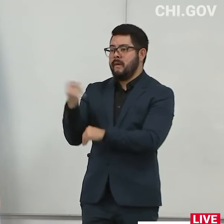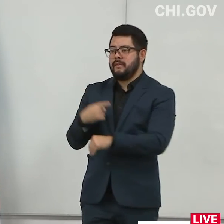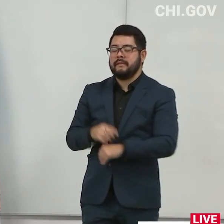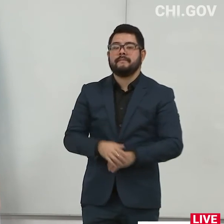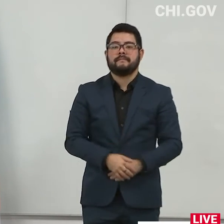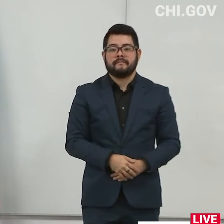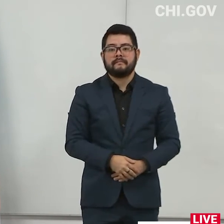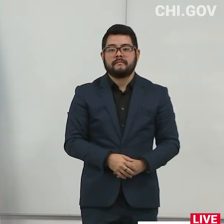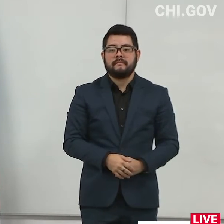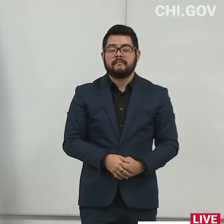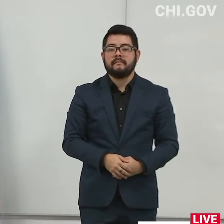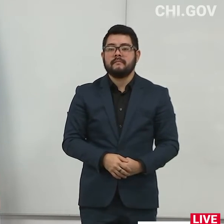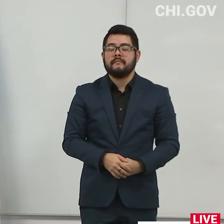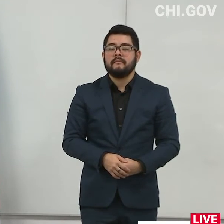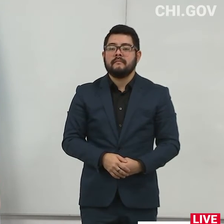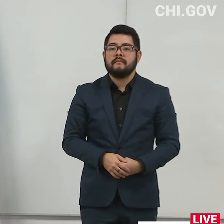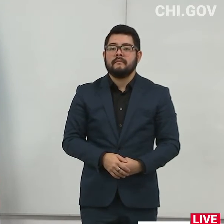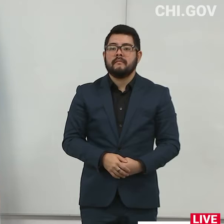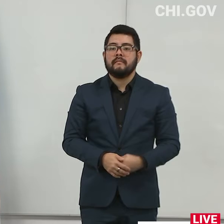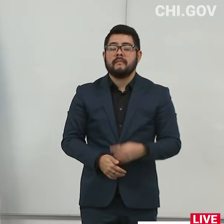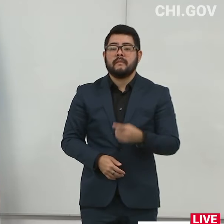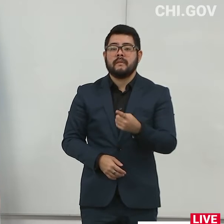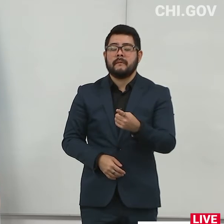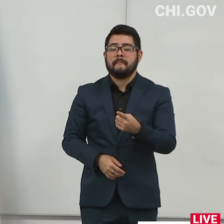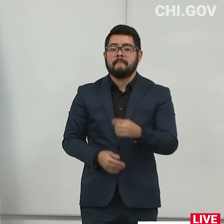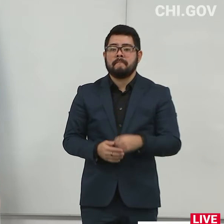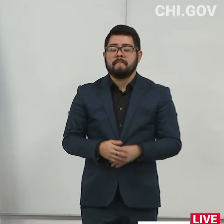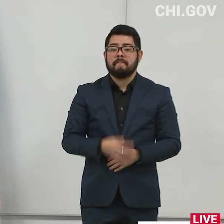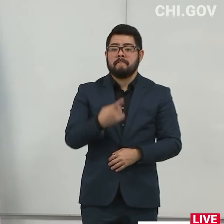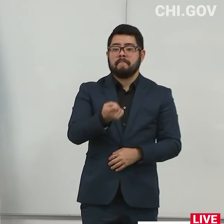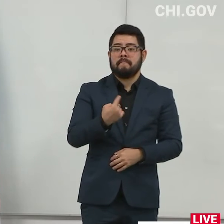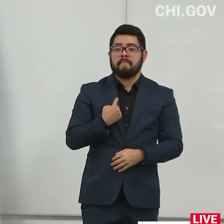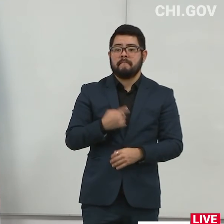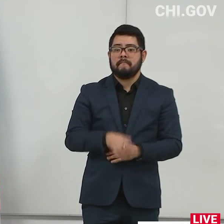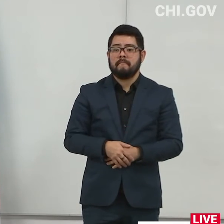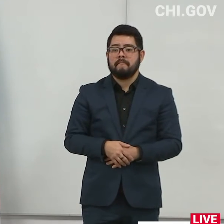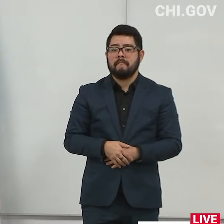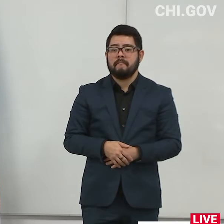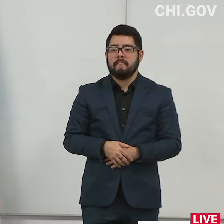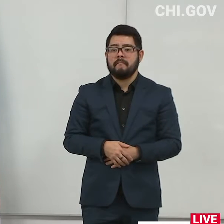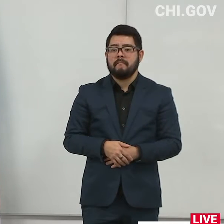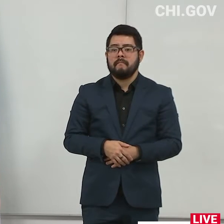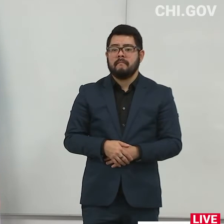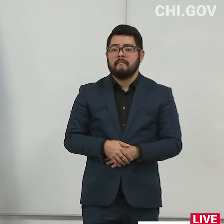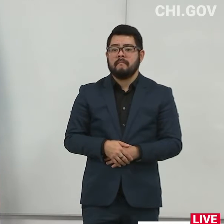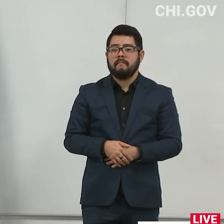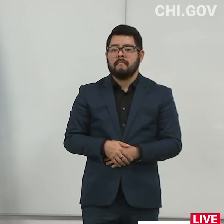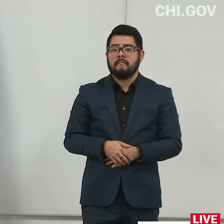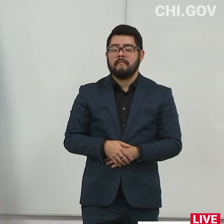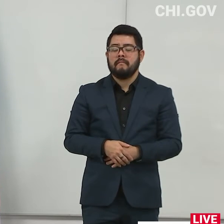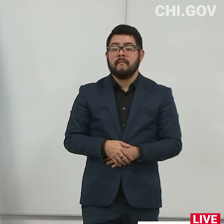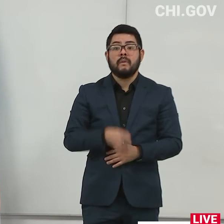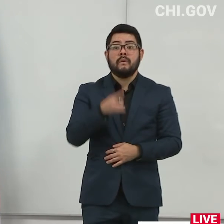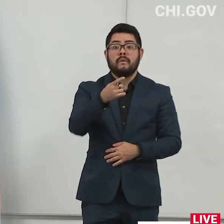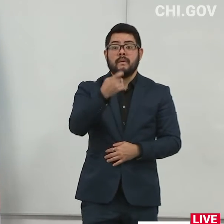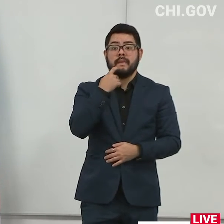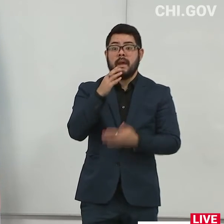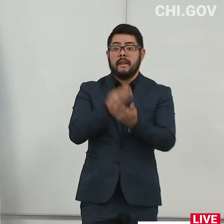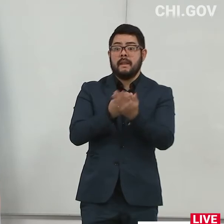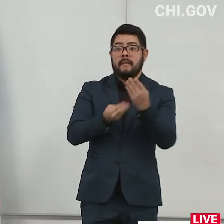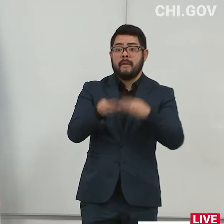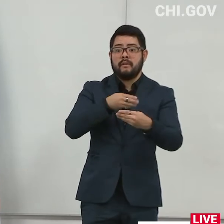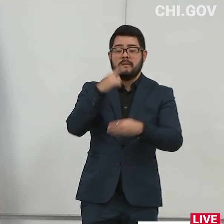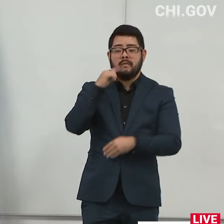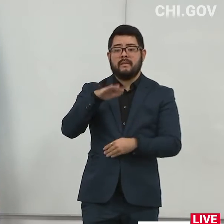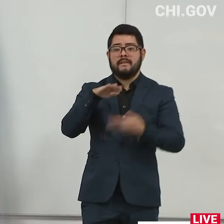Greg Pratt with the Tribune asks, will the reimagining of city services you talked about in your budget, or does include cuts to personnel in areas like